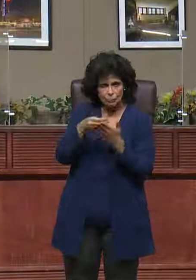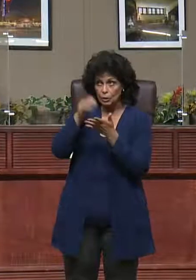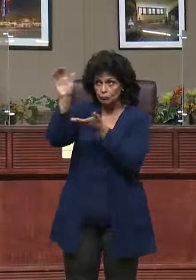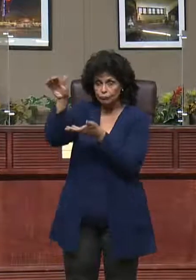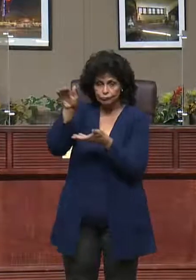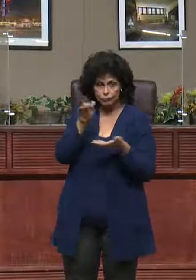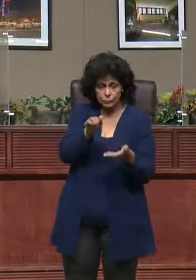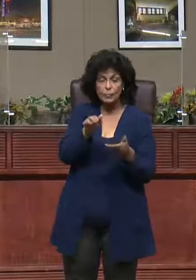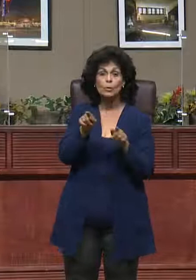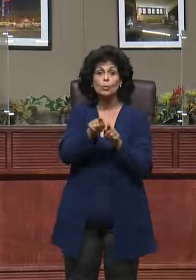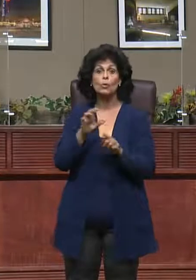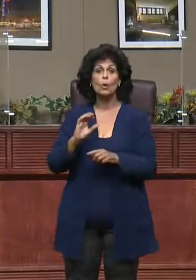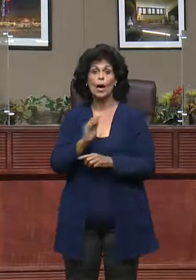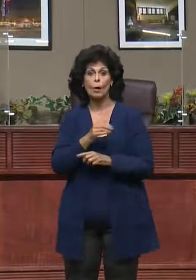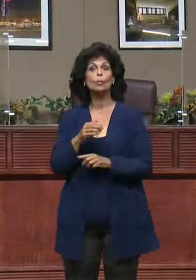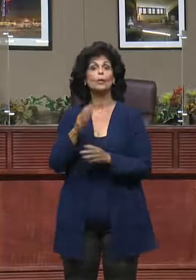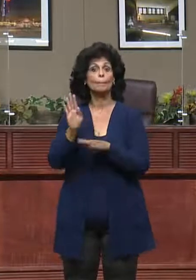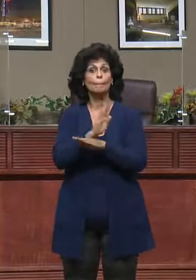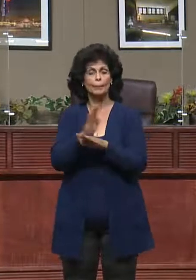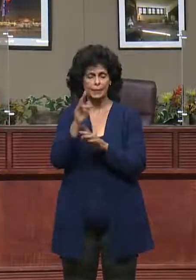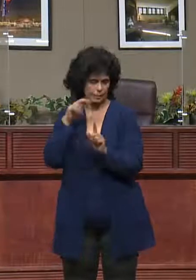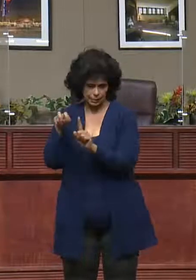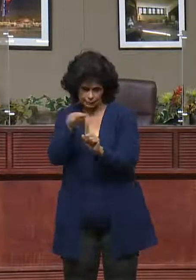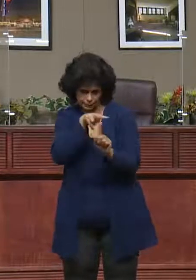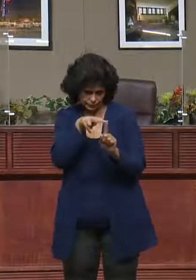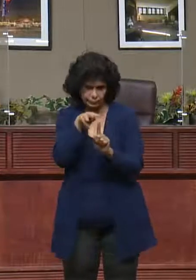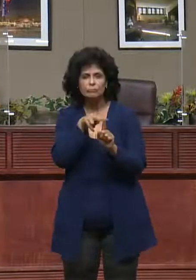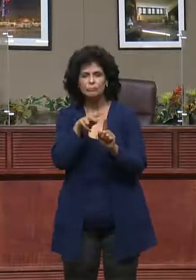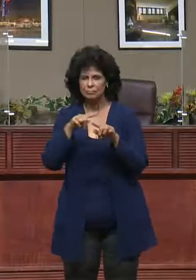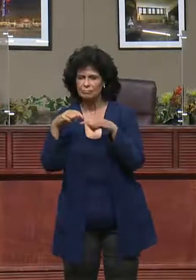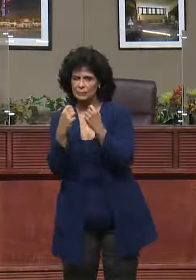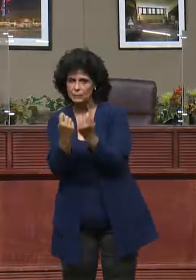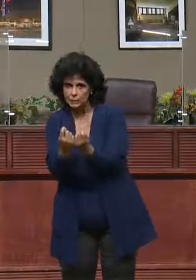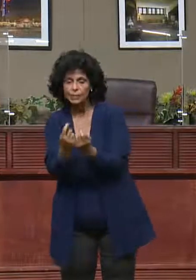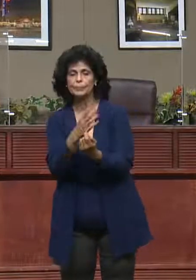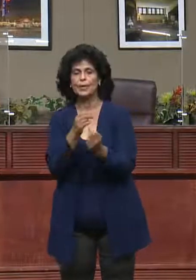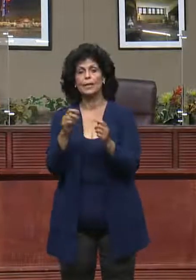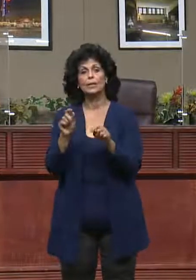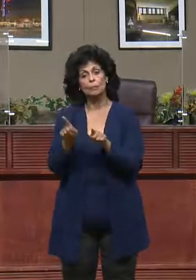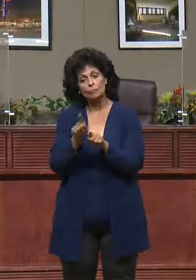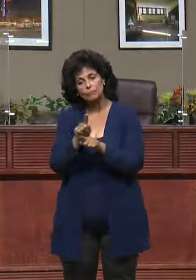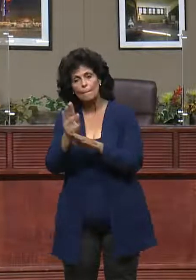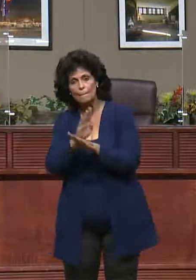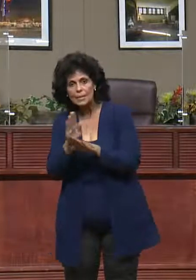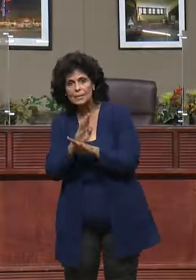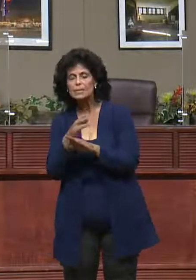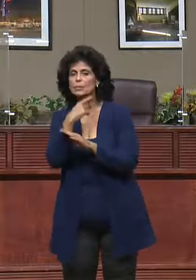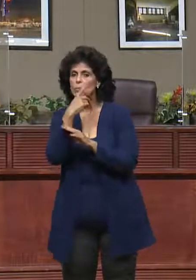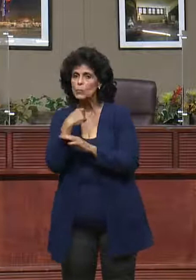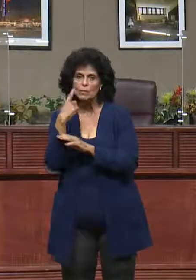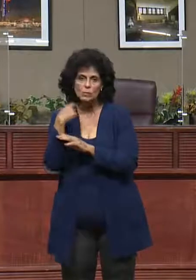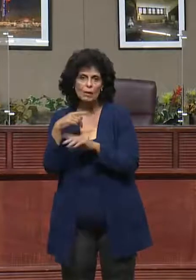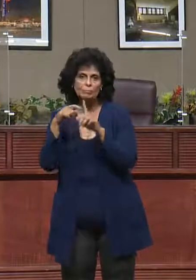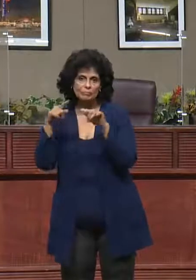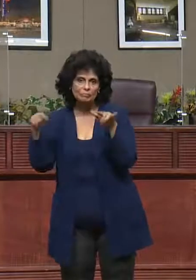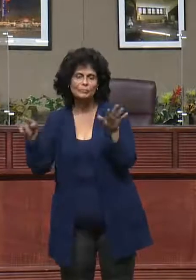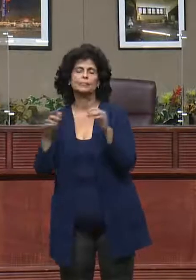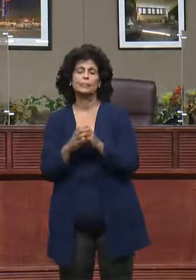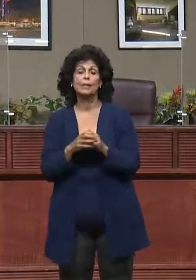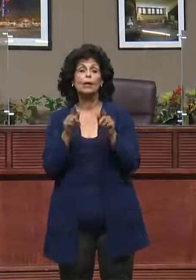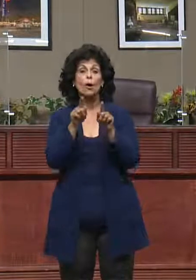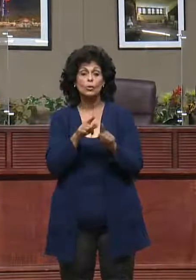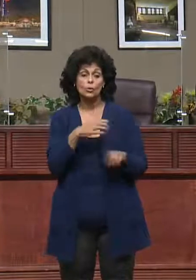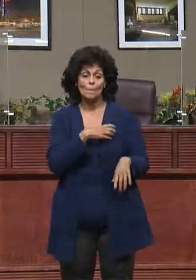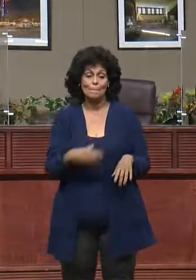teams, which seek to gain compliance in commercial safety in many of our restaurants and other venues. The mayor will also go